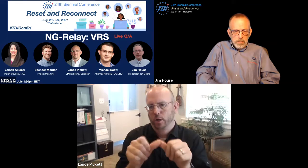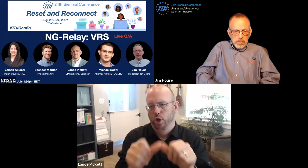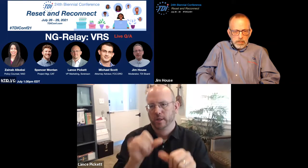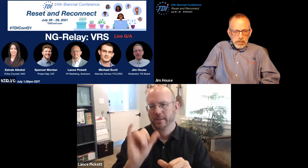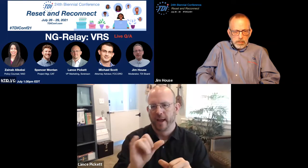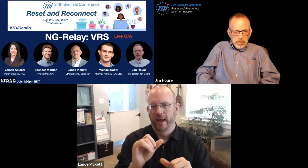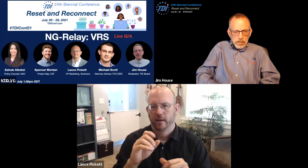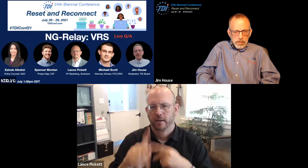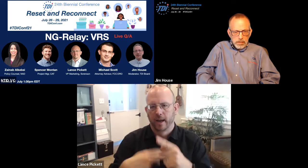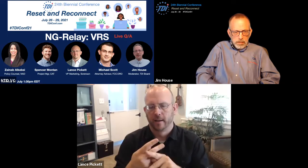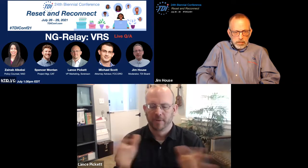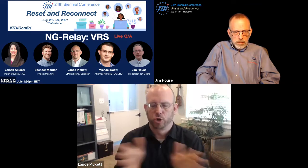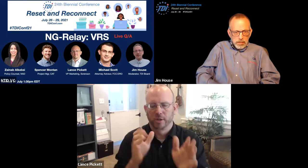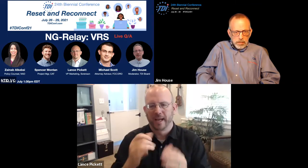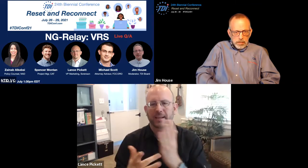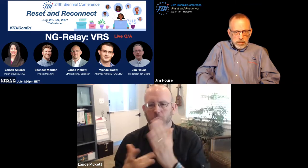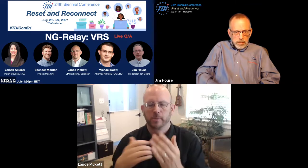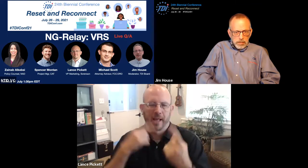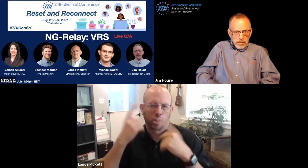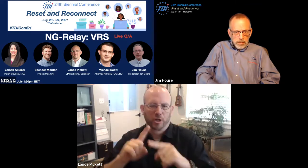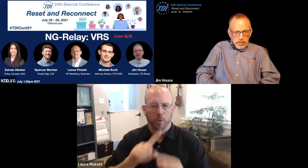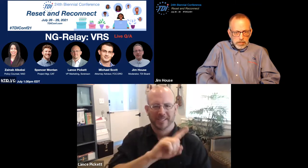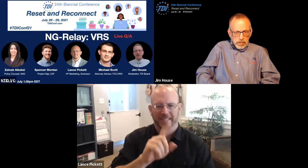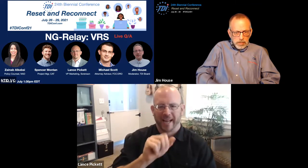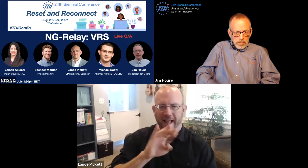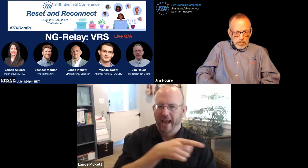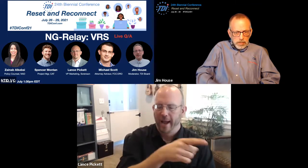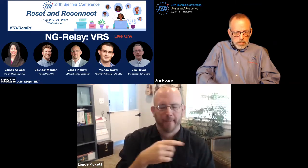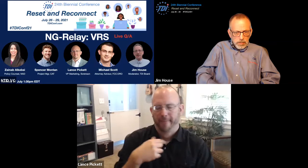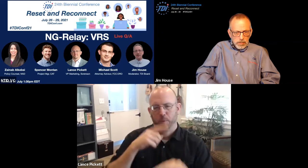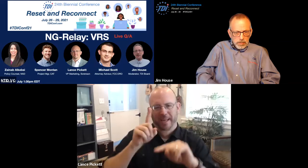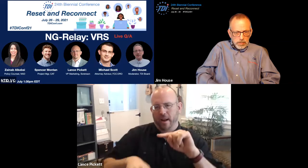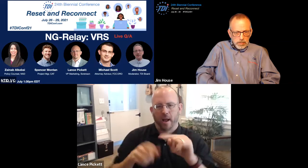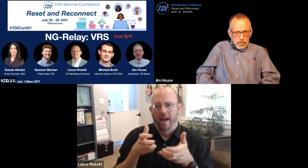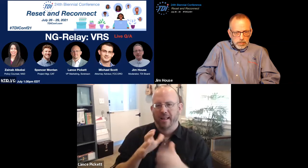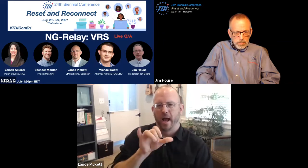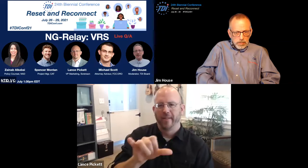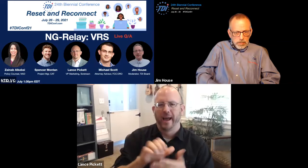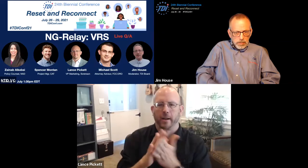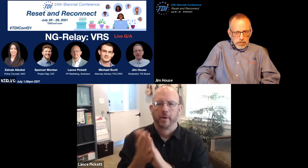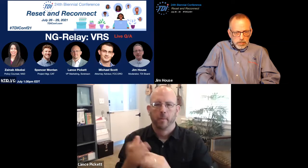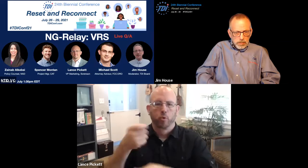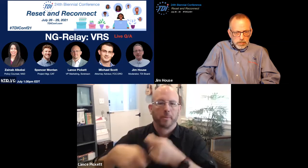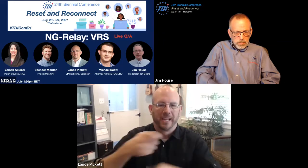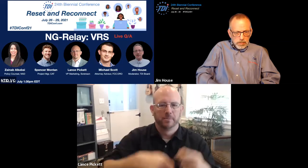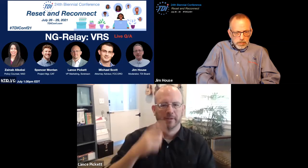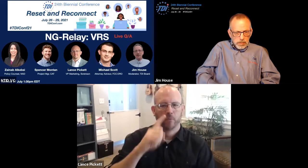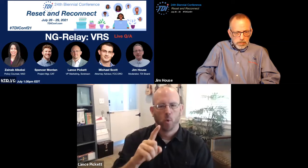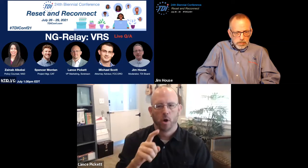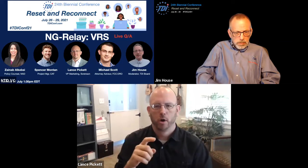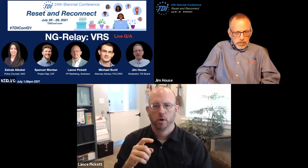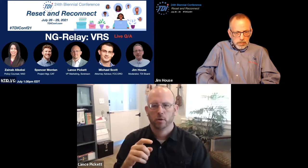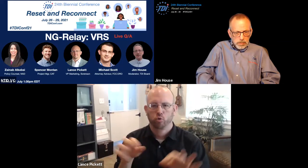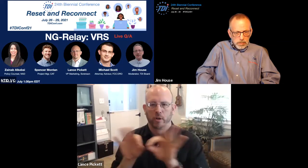should promote and encourage that type of technology. But I agree with what Zainab said. We cannot allow that to